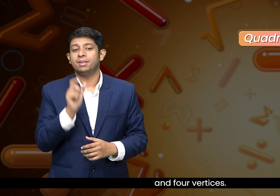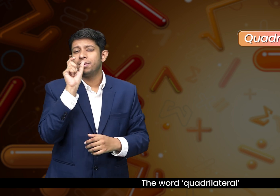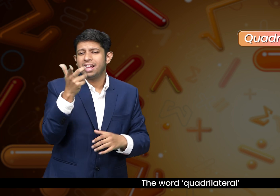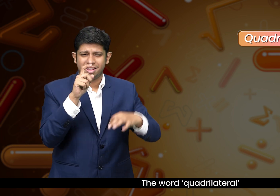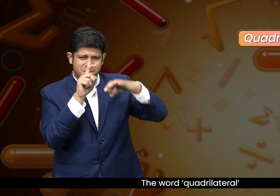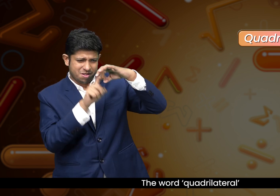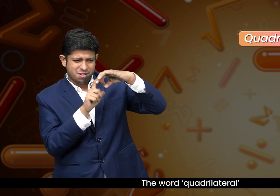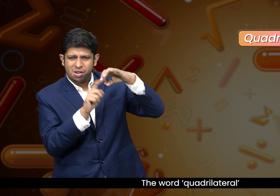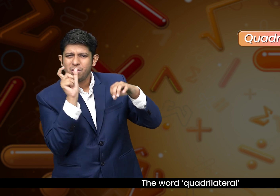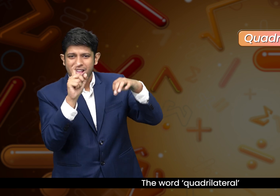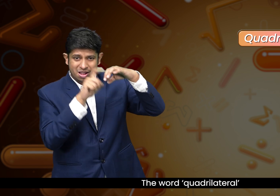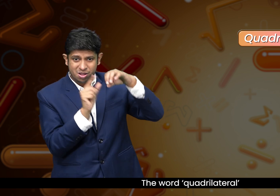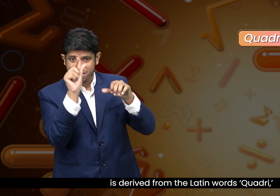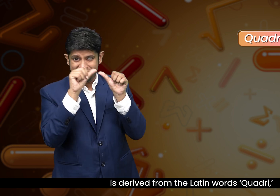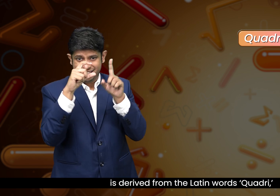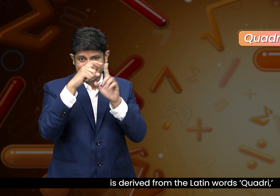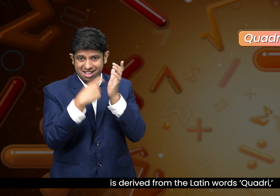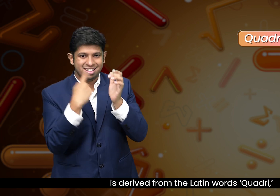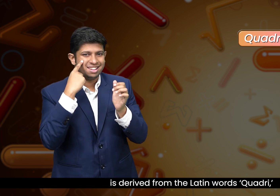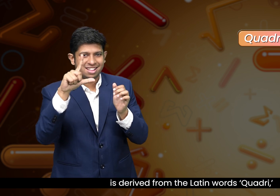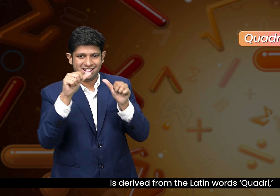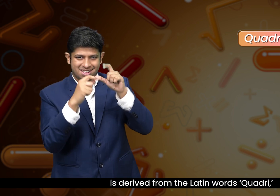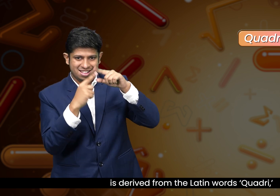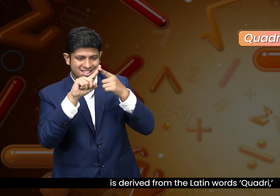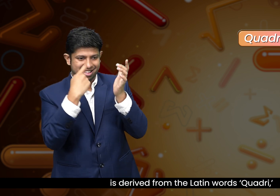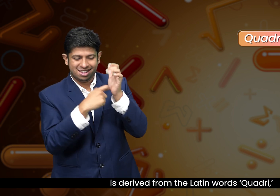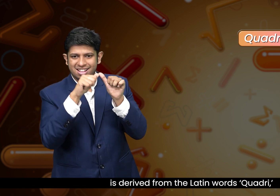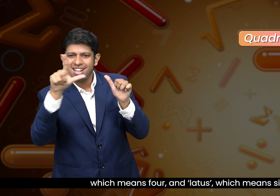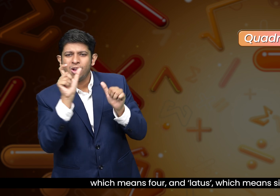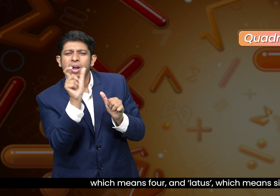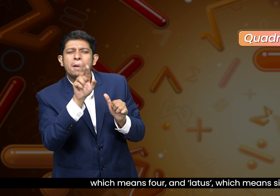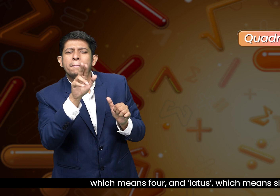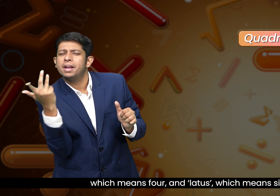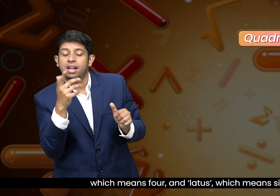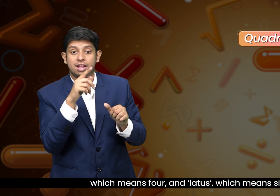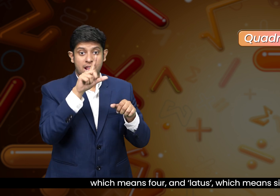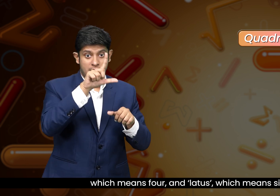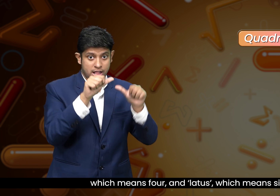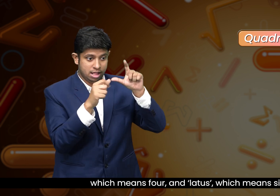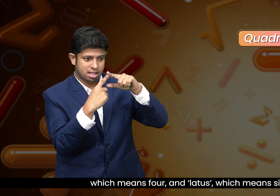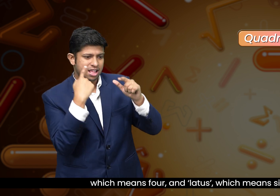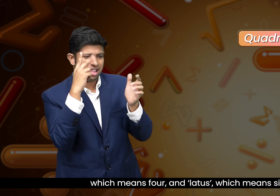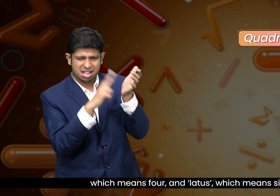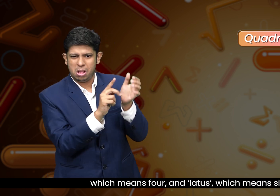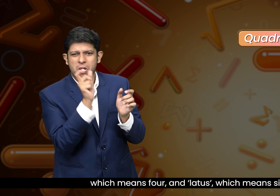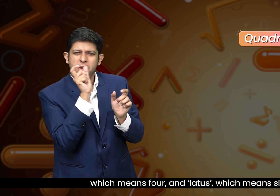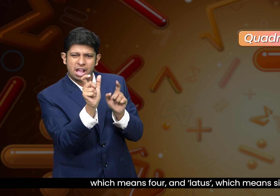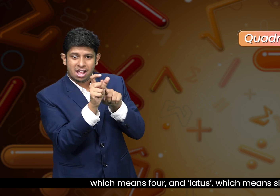The word quadrilateral is derived from the Latin words quadri, which means 4, and latus, which means side.